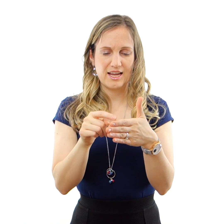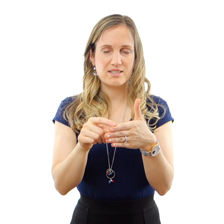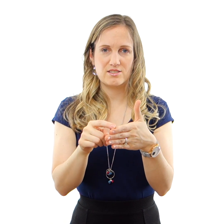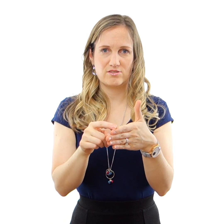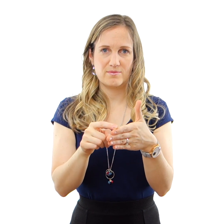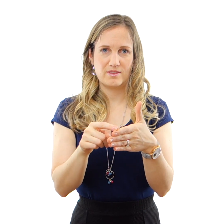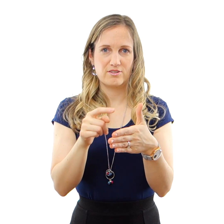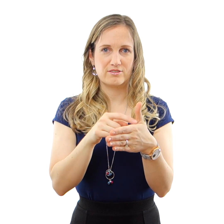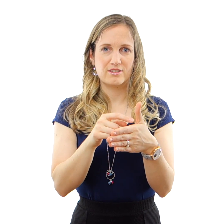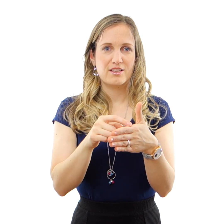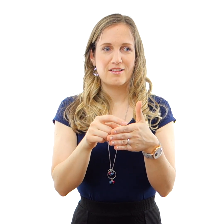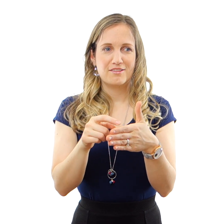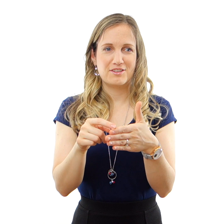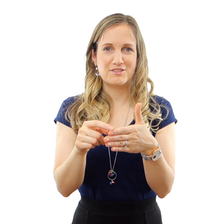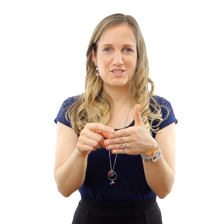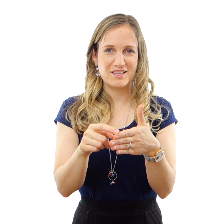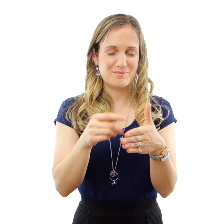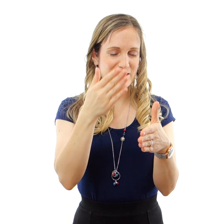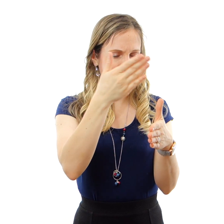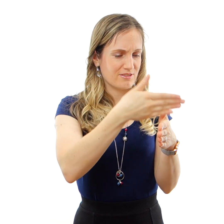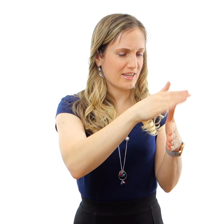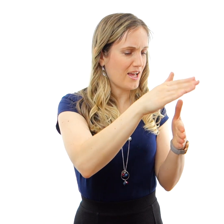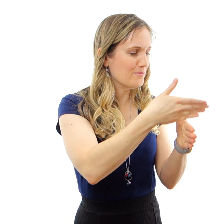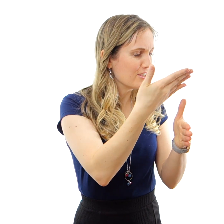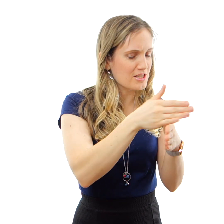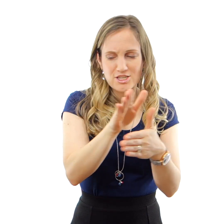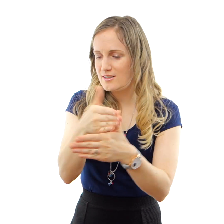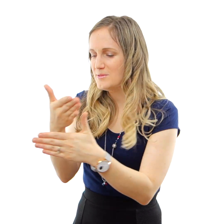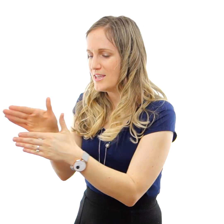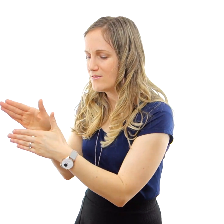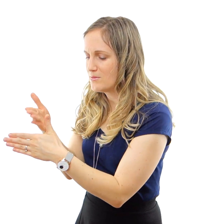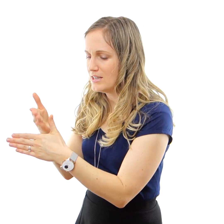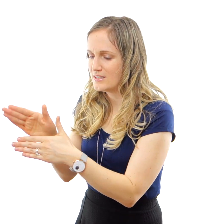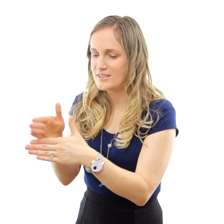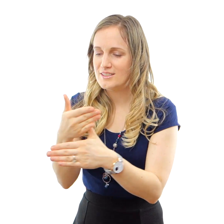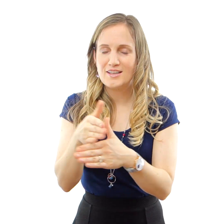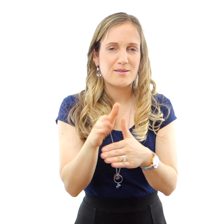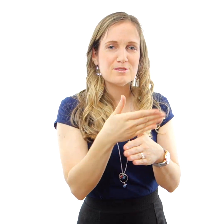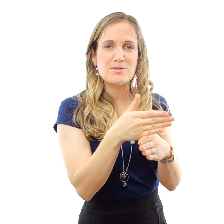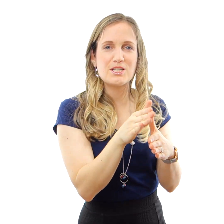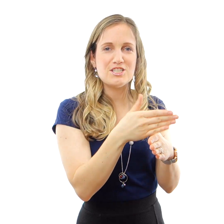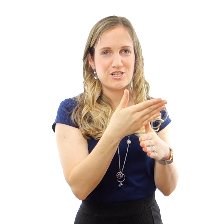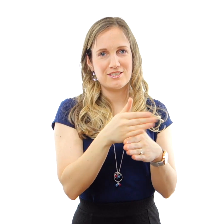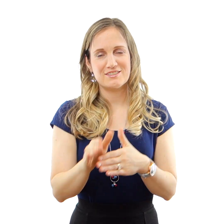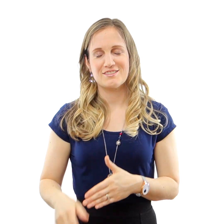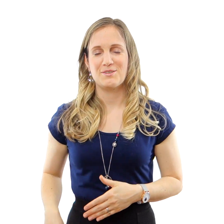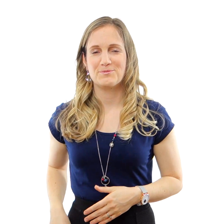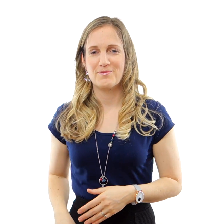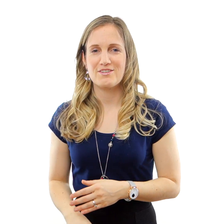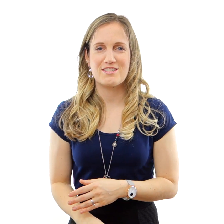candies or something, or little jelly beans, and you're like, I'm going to share them with everyone. I'm so good at sharing. There's that.